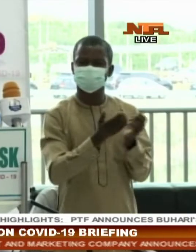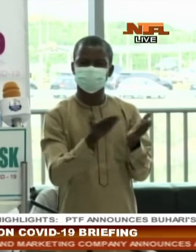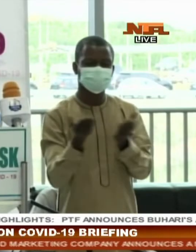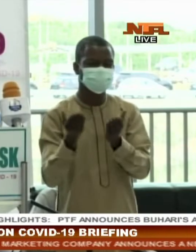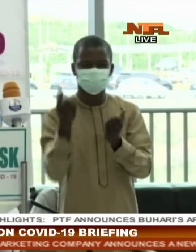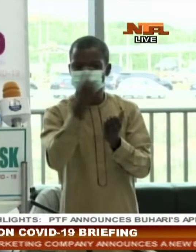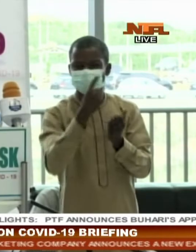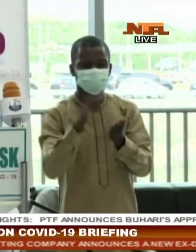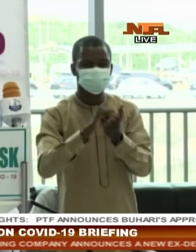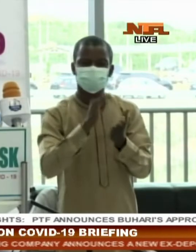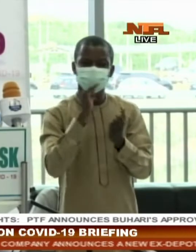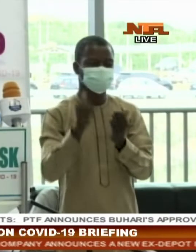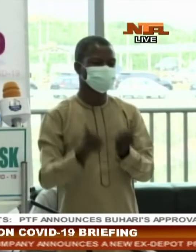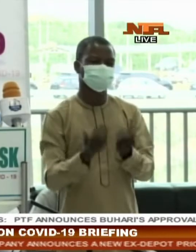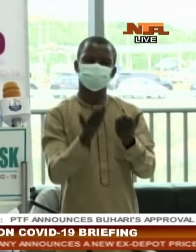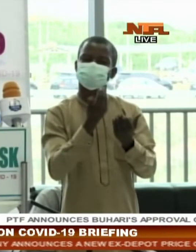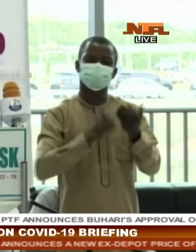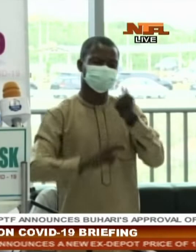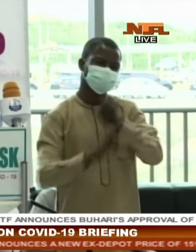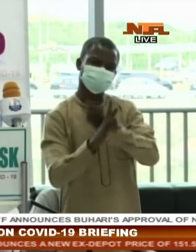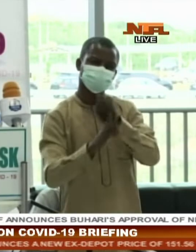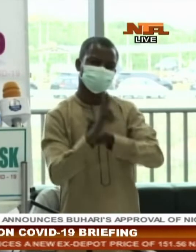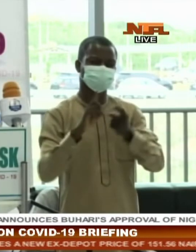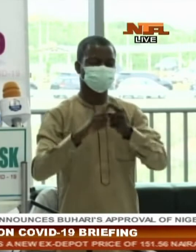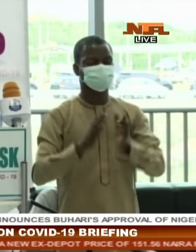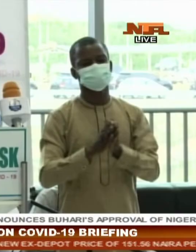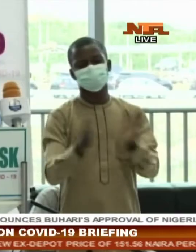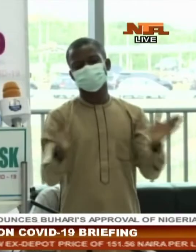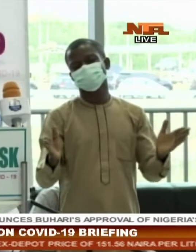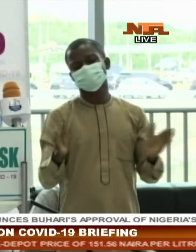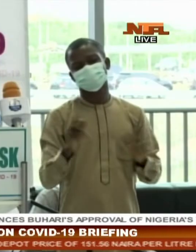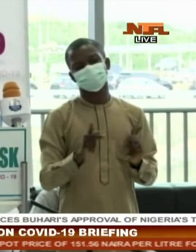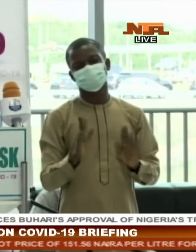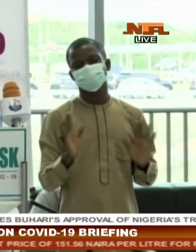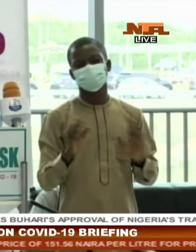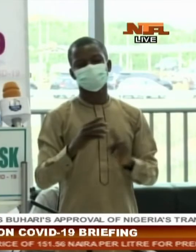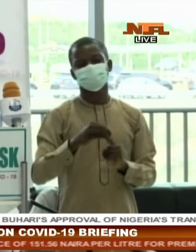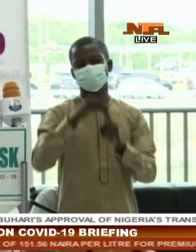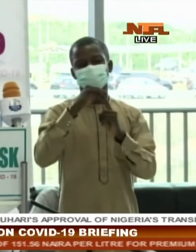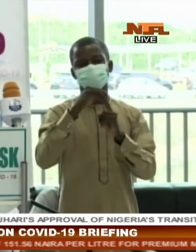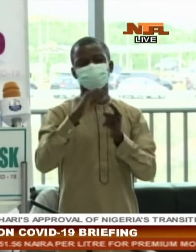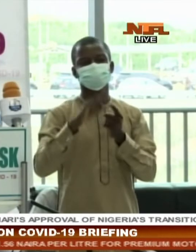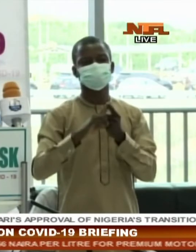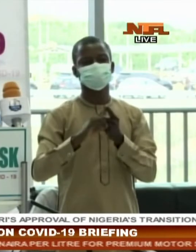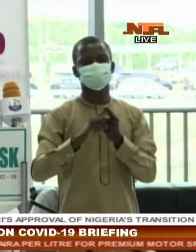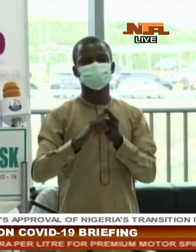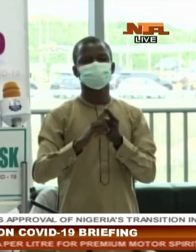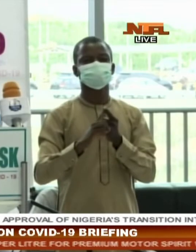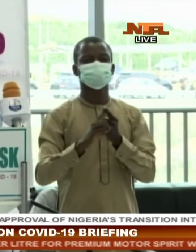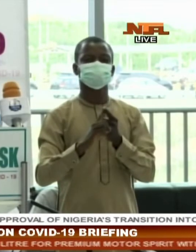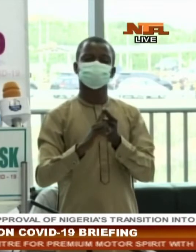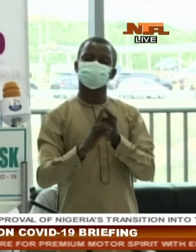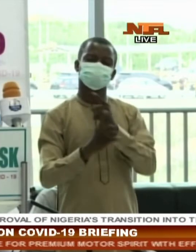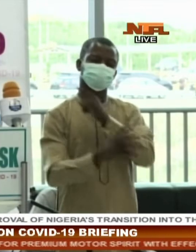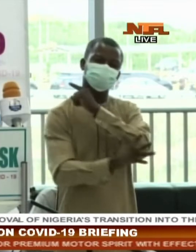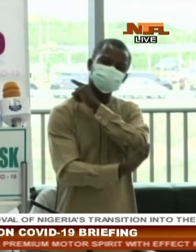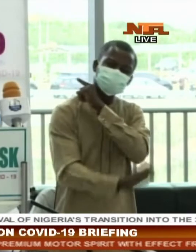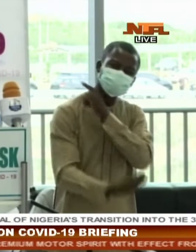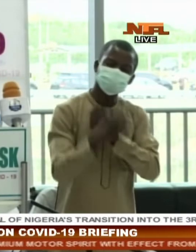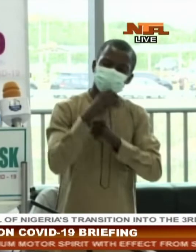this does not pose a risk to the general public, and in particular to vulnerable groups that might end